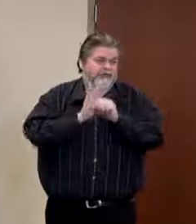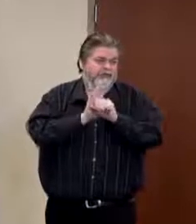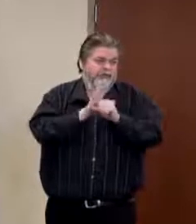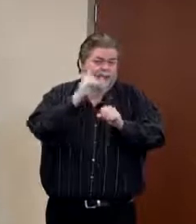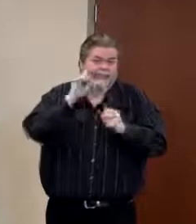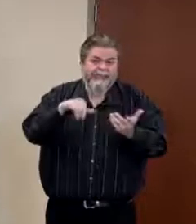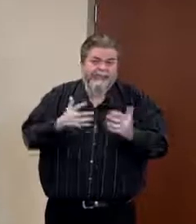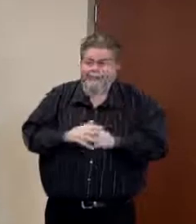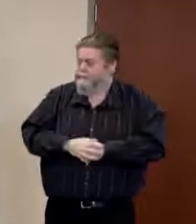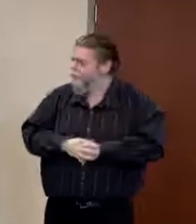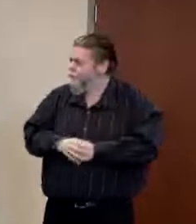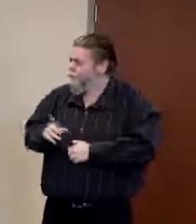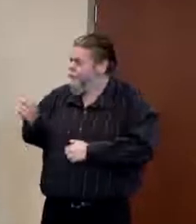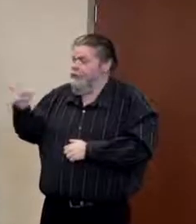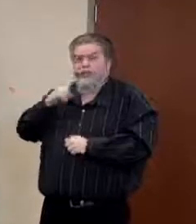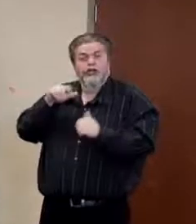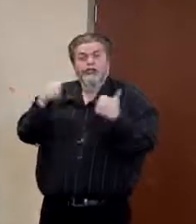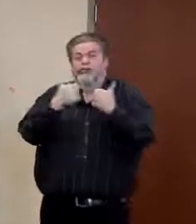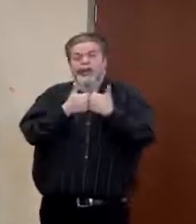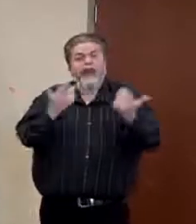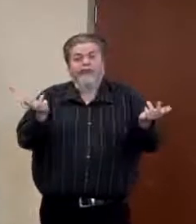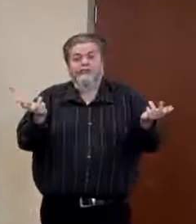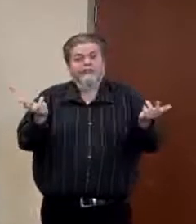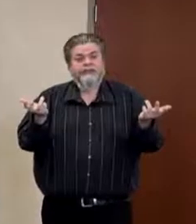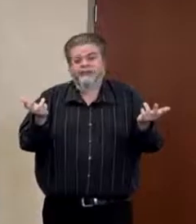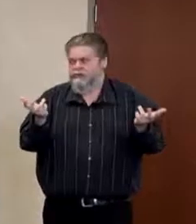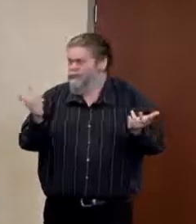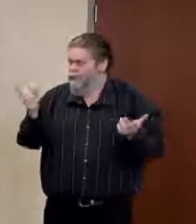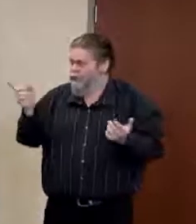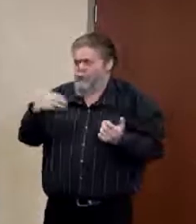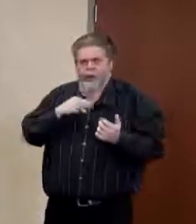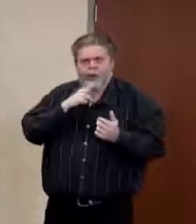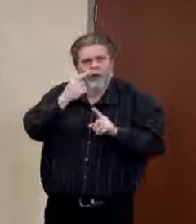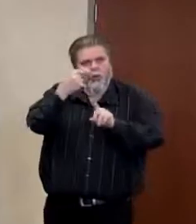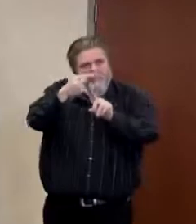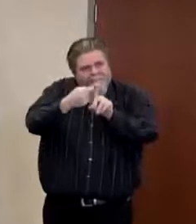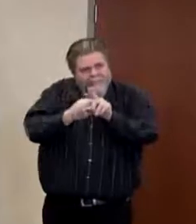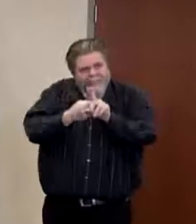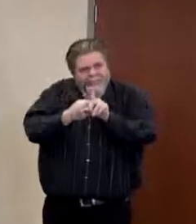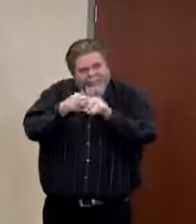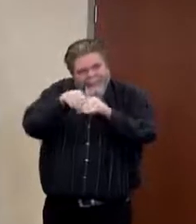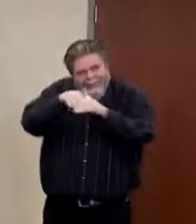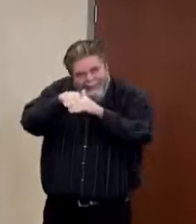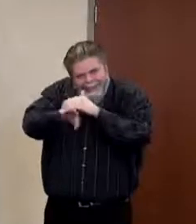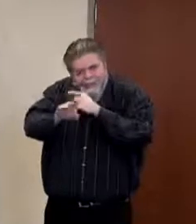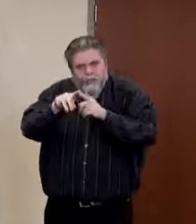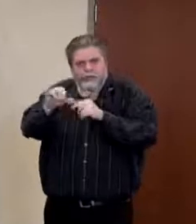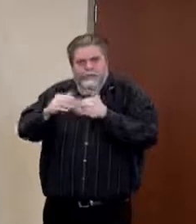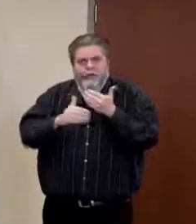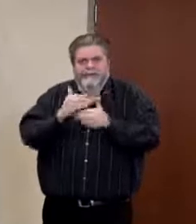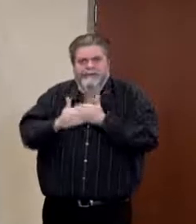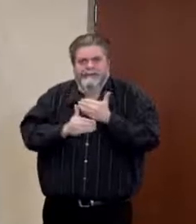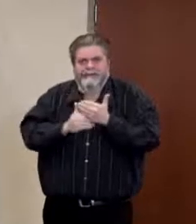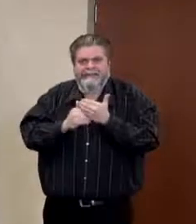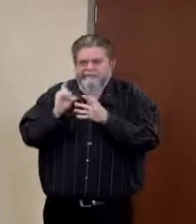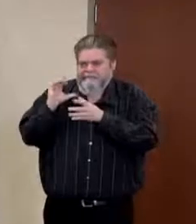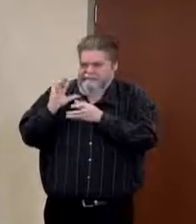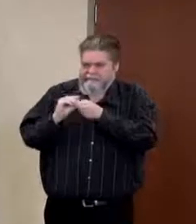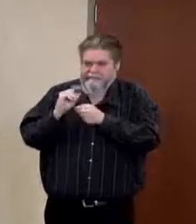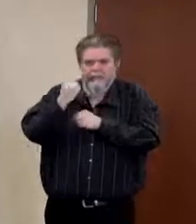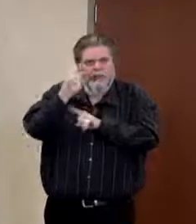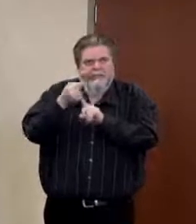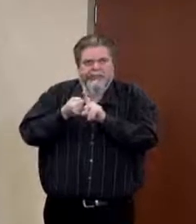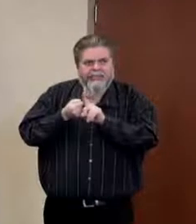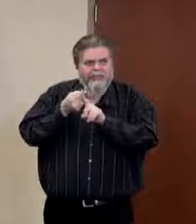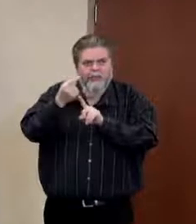challenge right now is that we're really about a month in to this process. We're only about a month